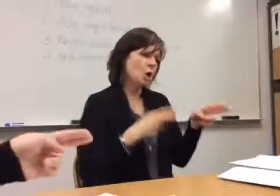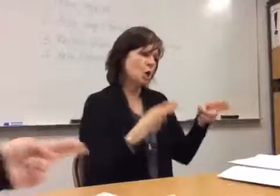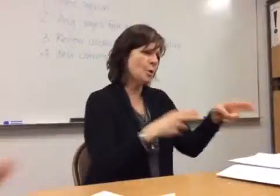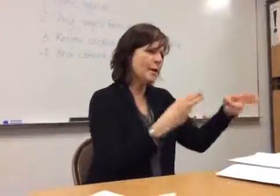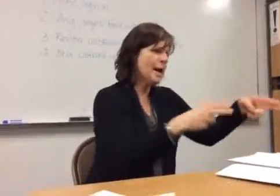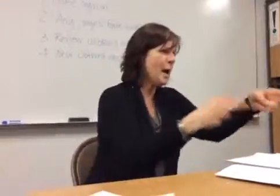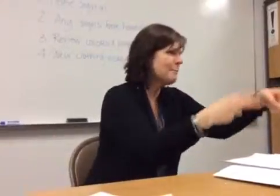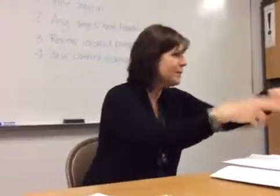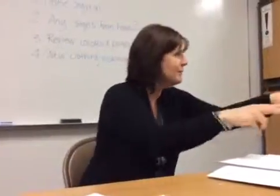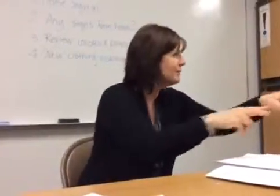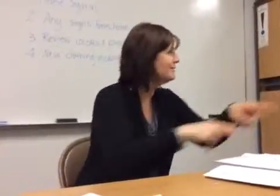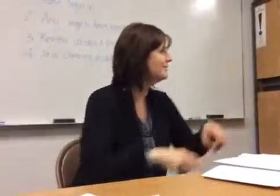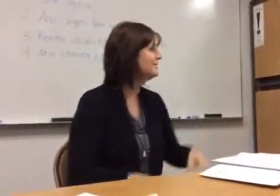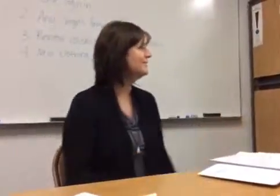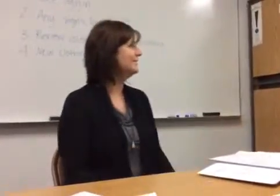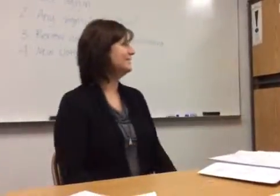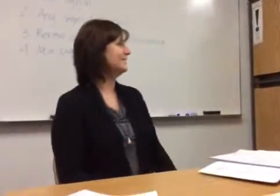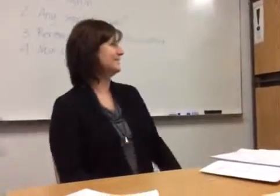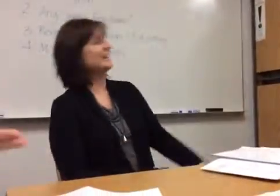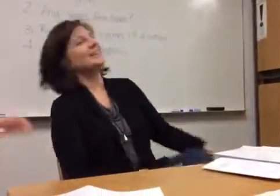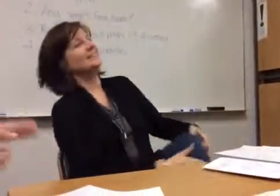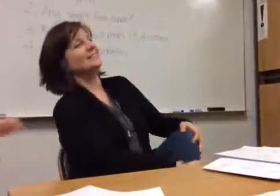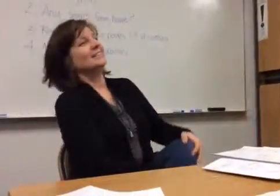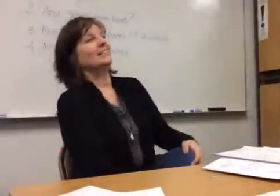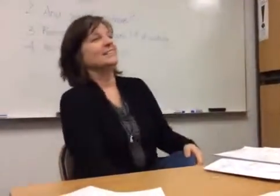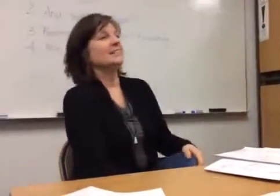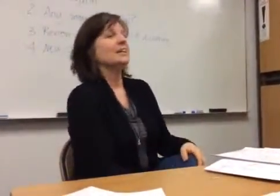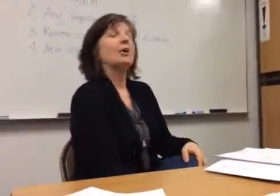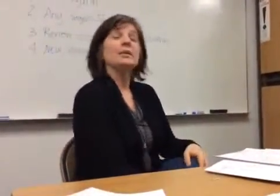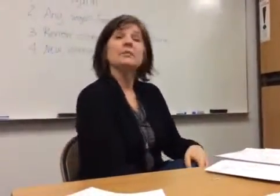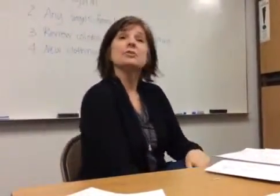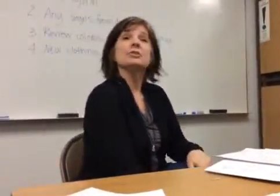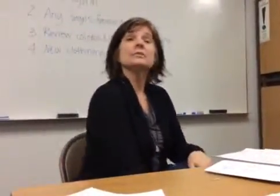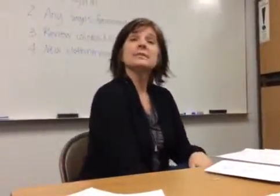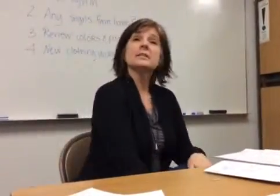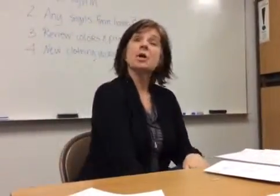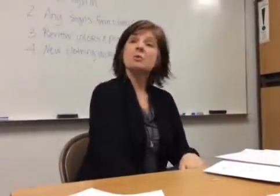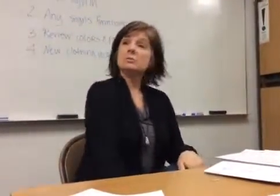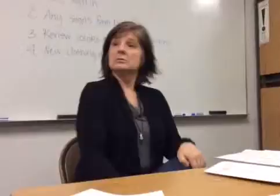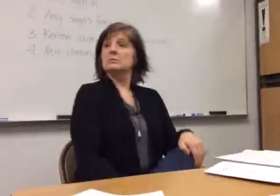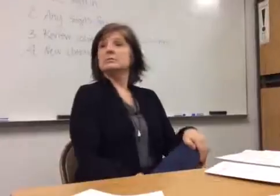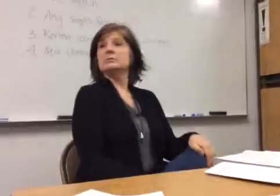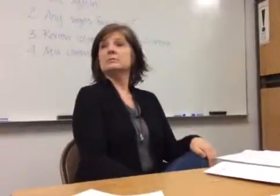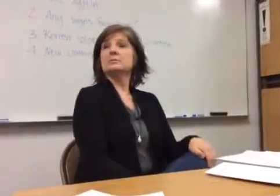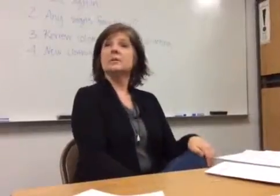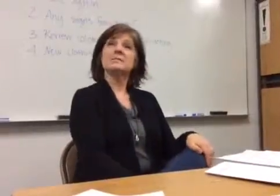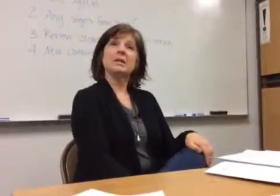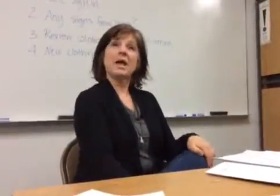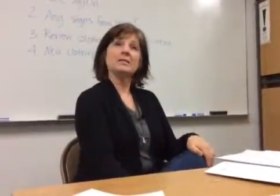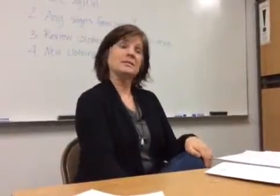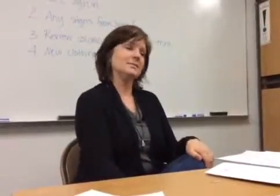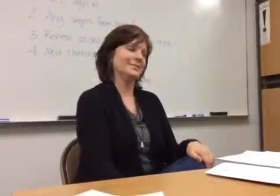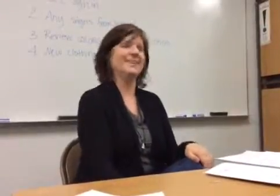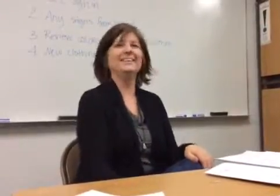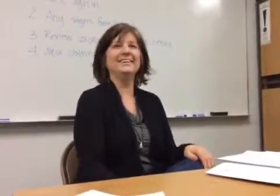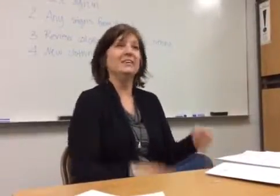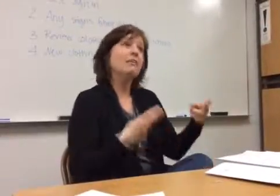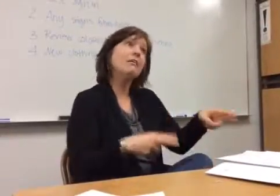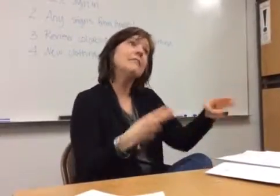clear. Hurry up! Hurry up. Okay. Not clear. Are any of your children slow? As molasses? Yeah. Hurry